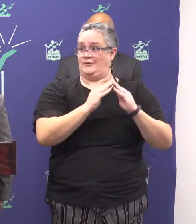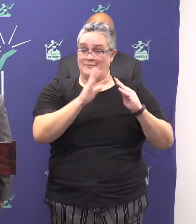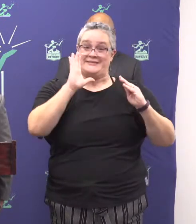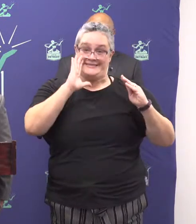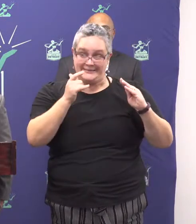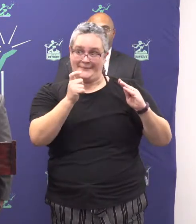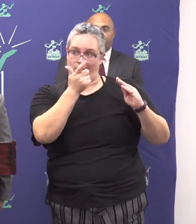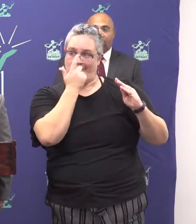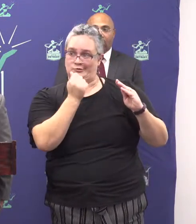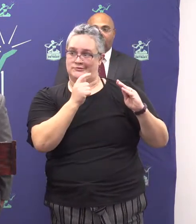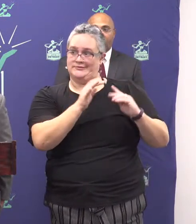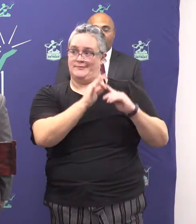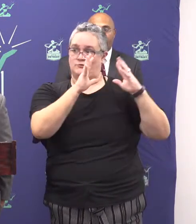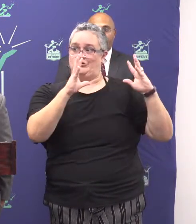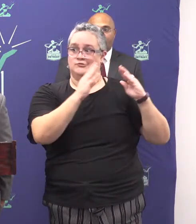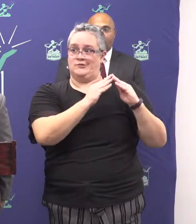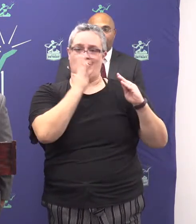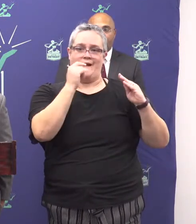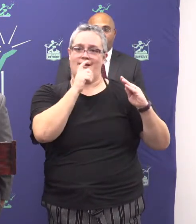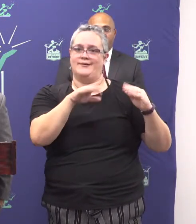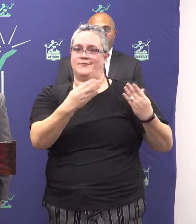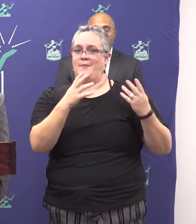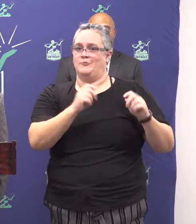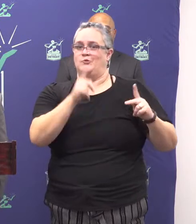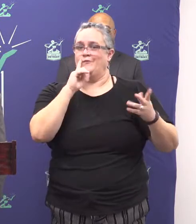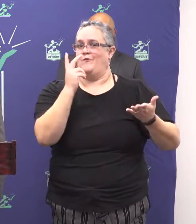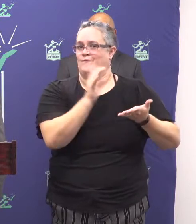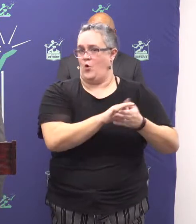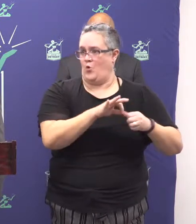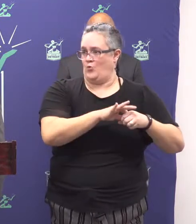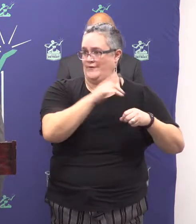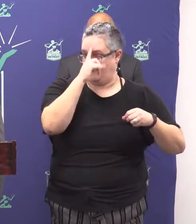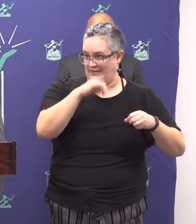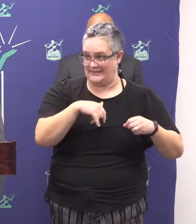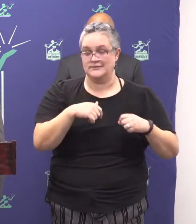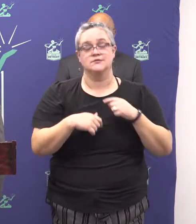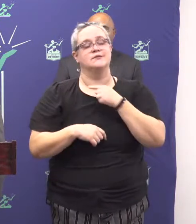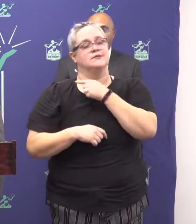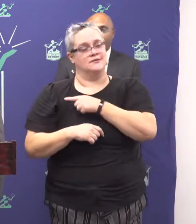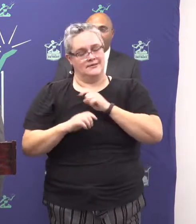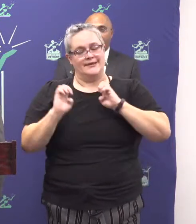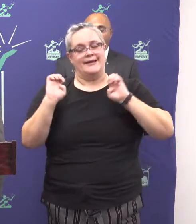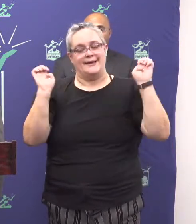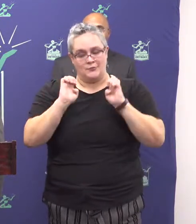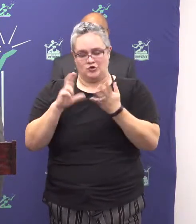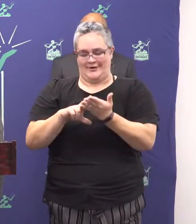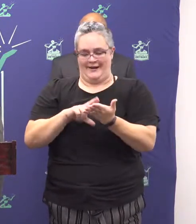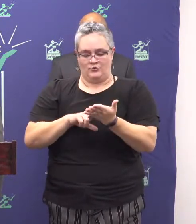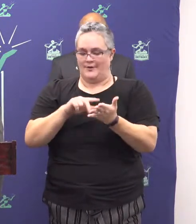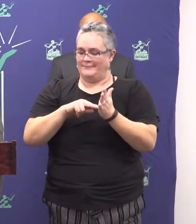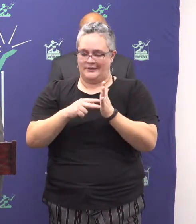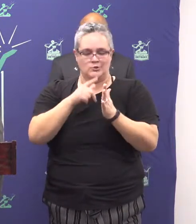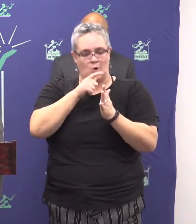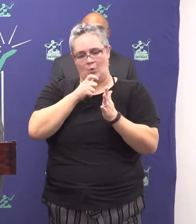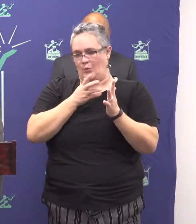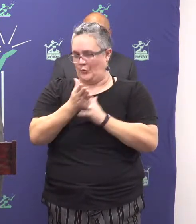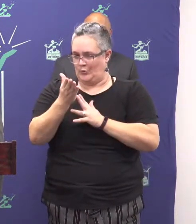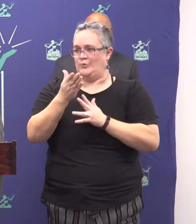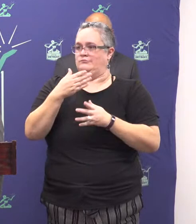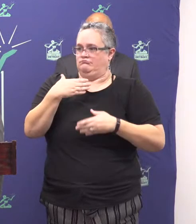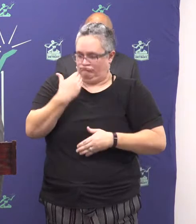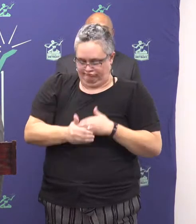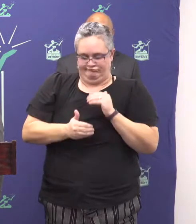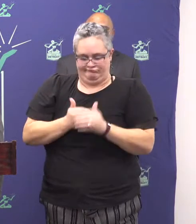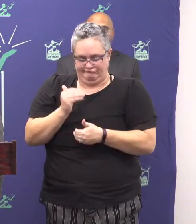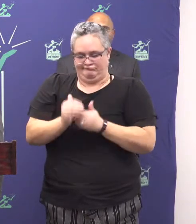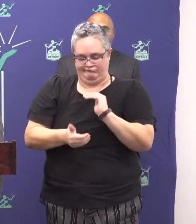were interested in doing that. Why not give them the opportunity? Again, an emergency contract means you don't go through the normal bid